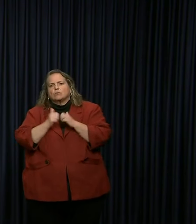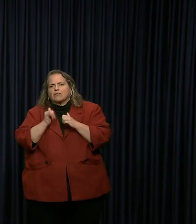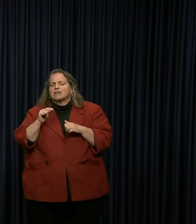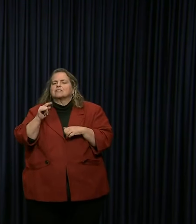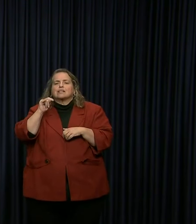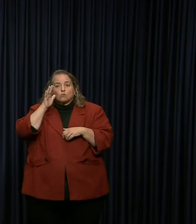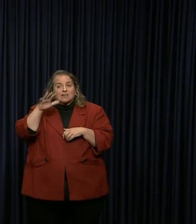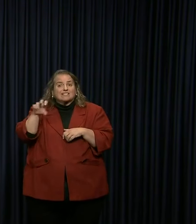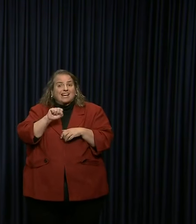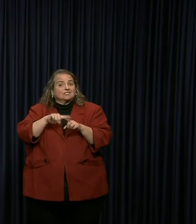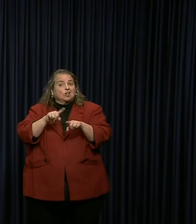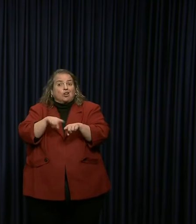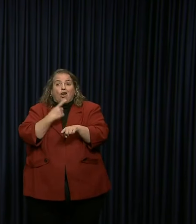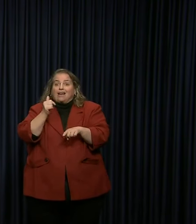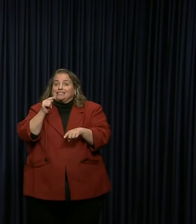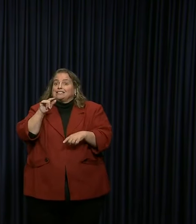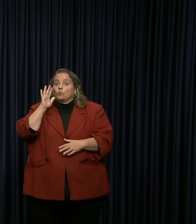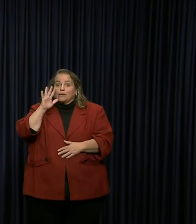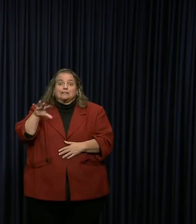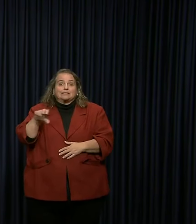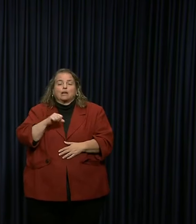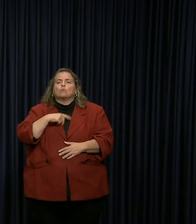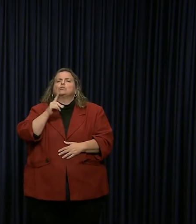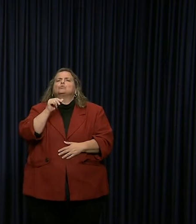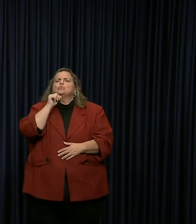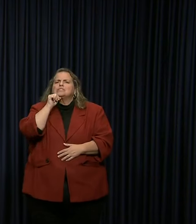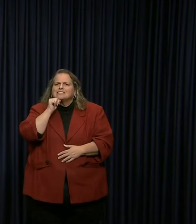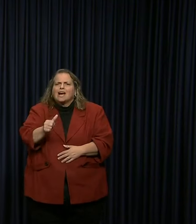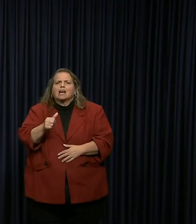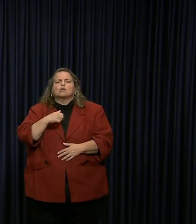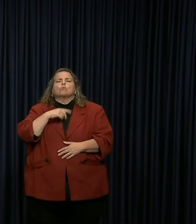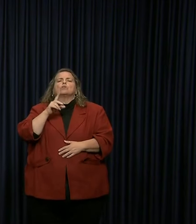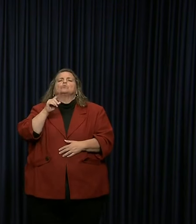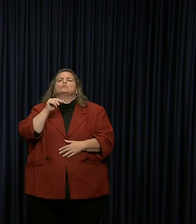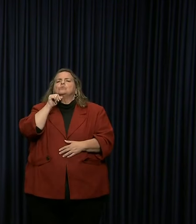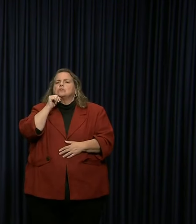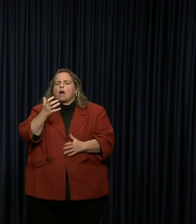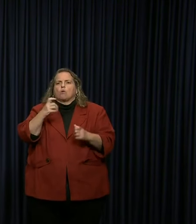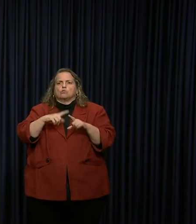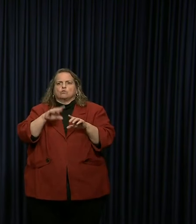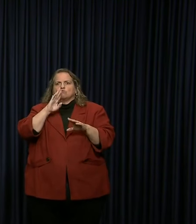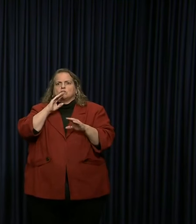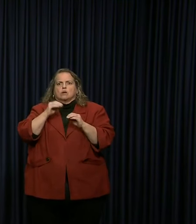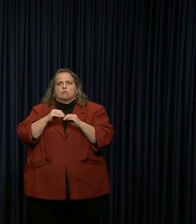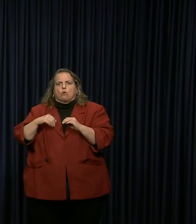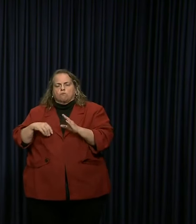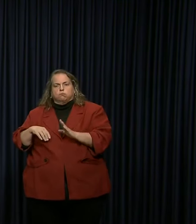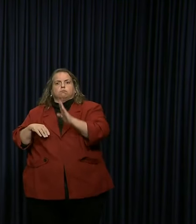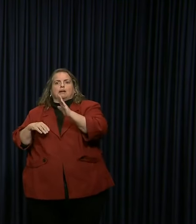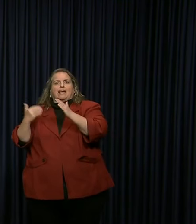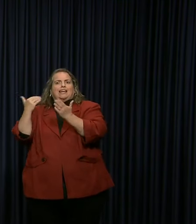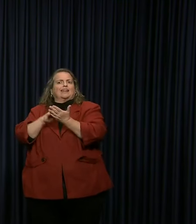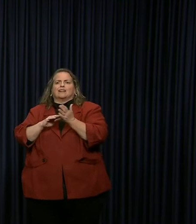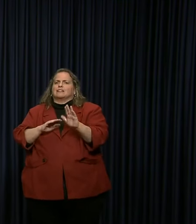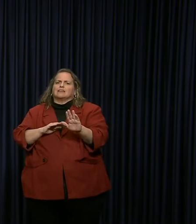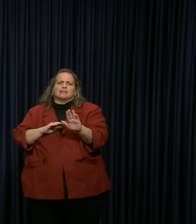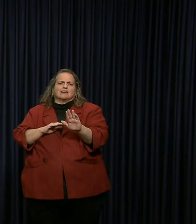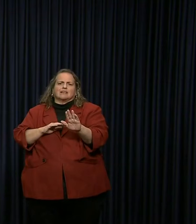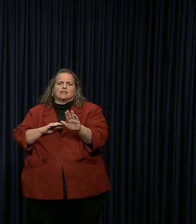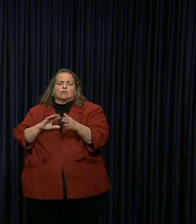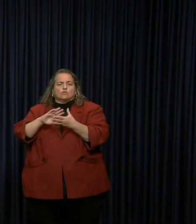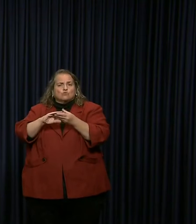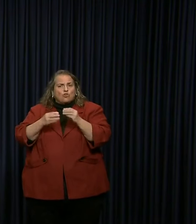going to take. And we do not want to frustrate how well we have flattened this curve. You know, the stories